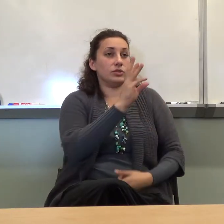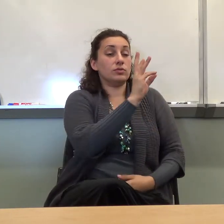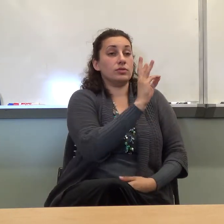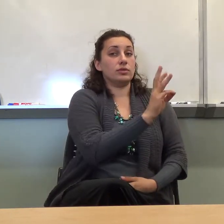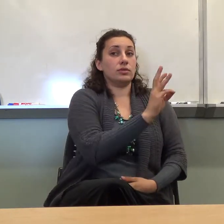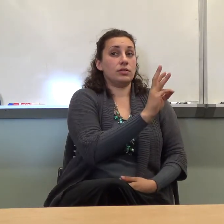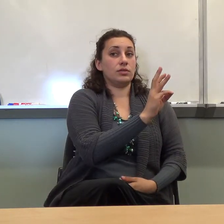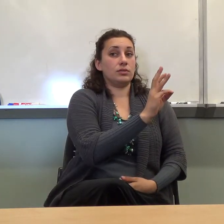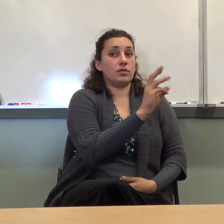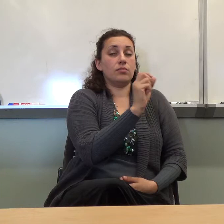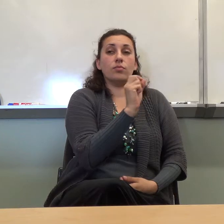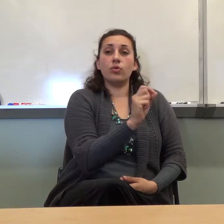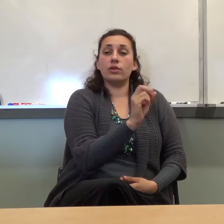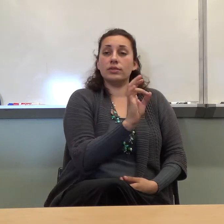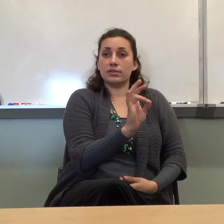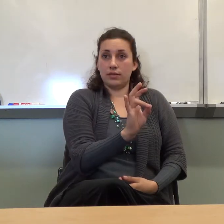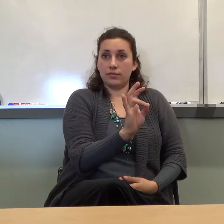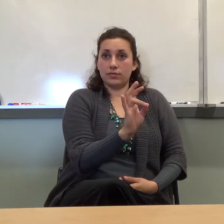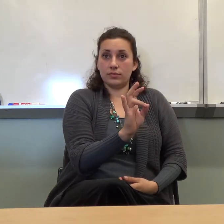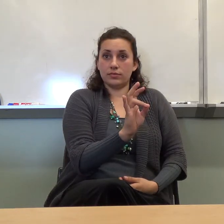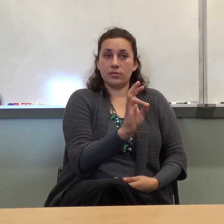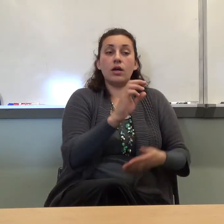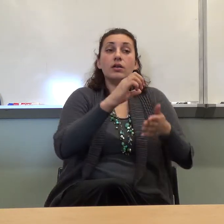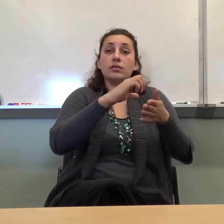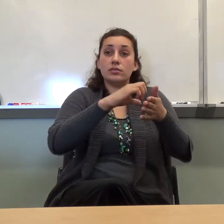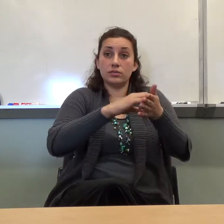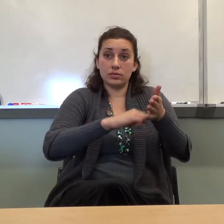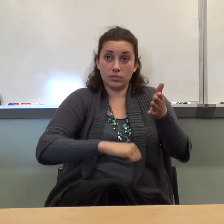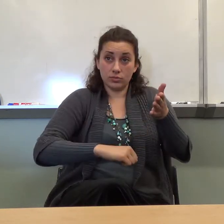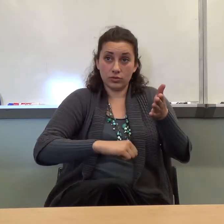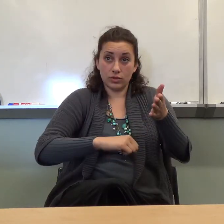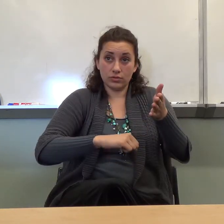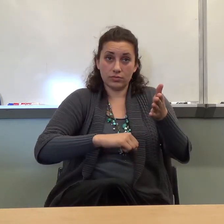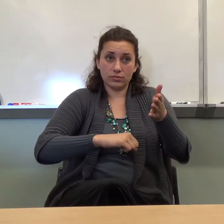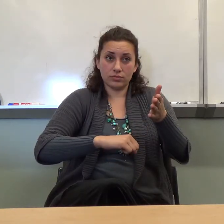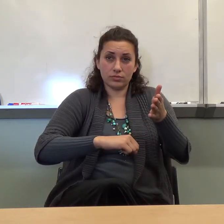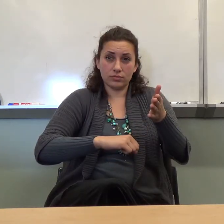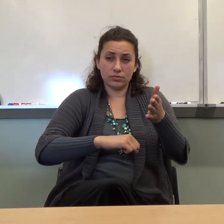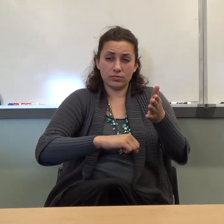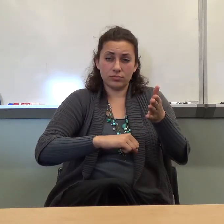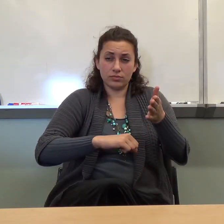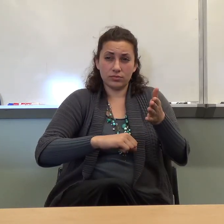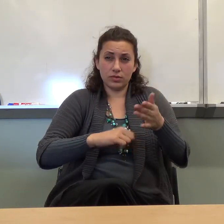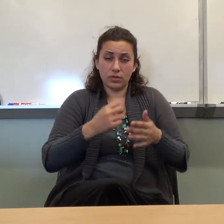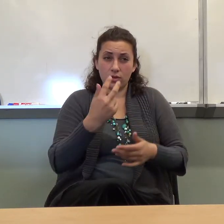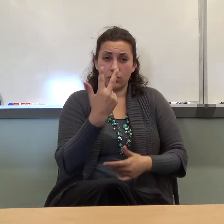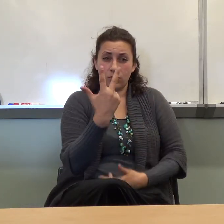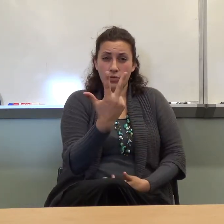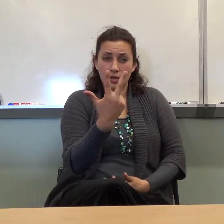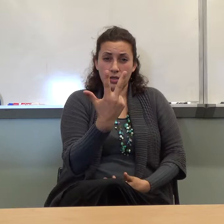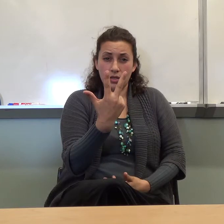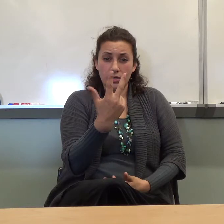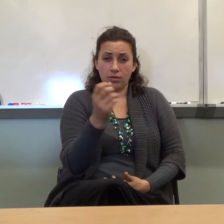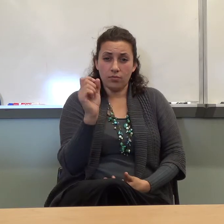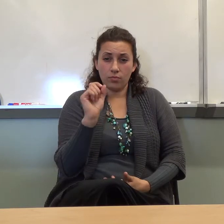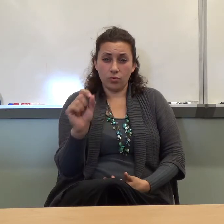6.7, and then subtract. What is it, 3.5? Mm-hmm. Okay, now